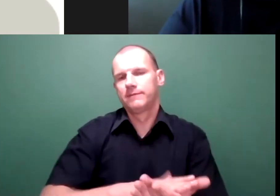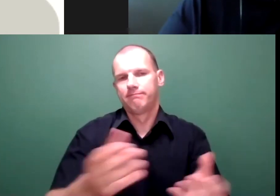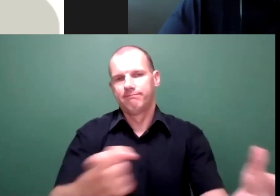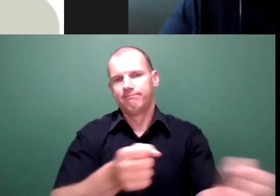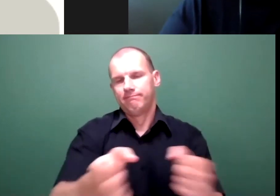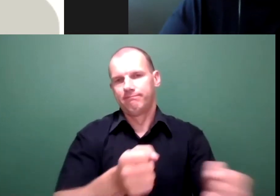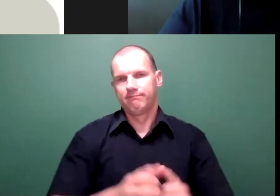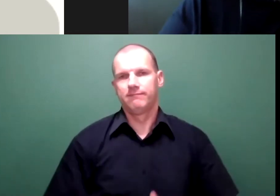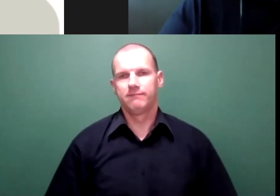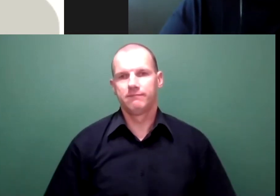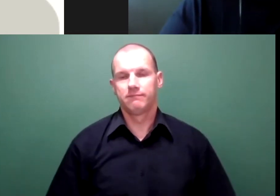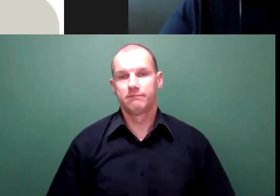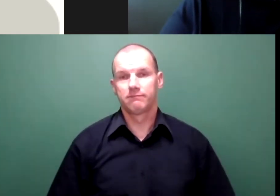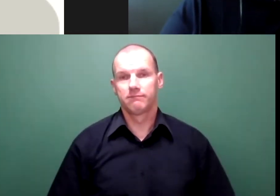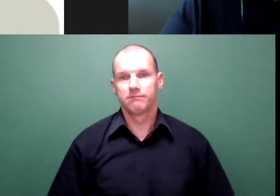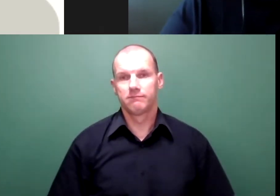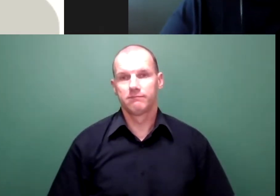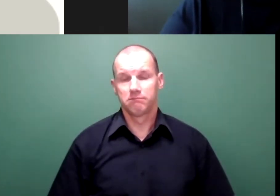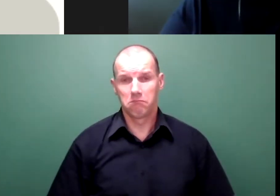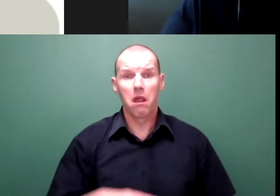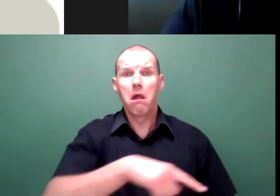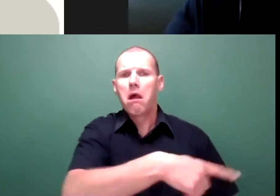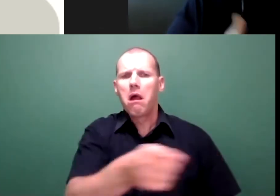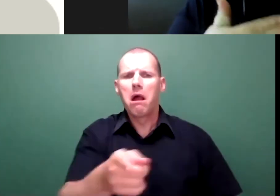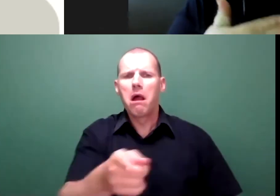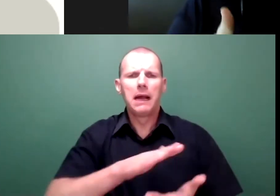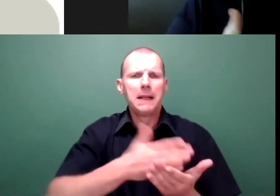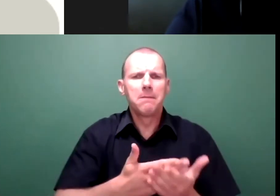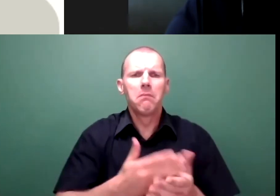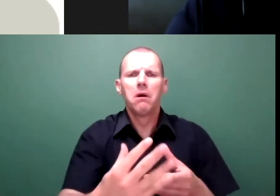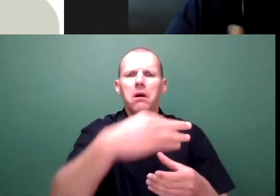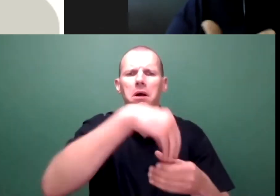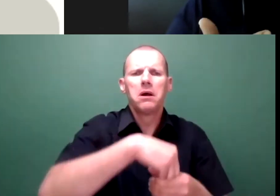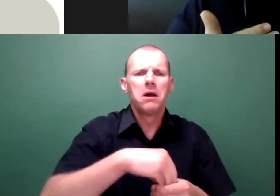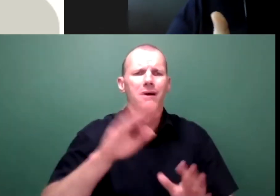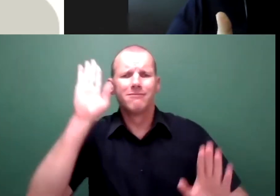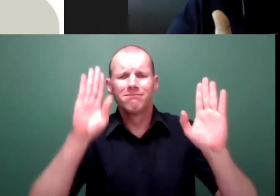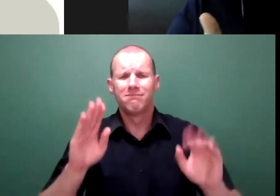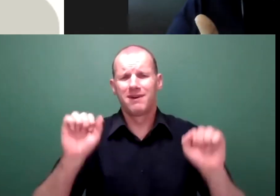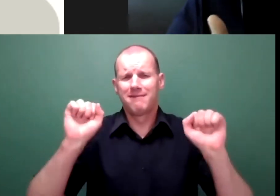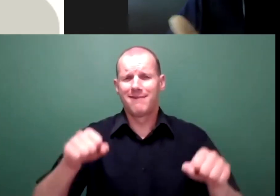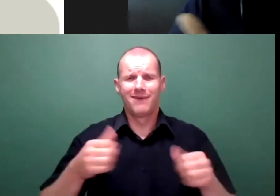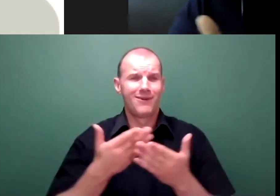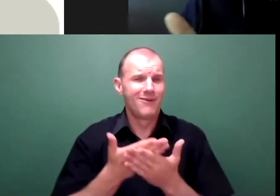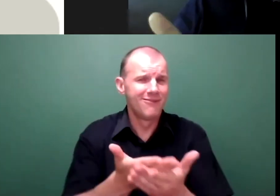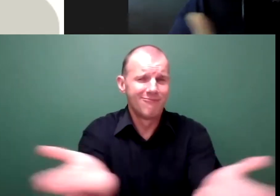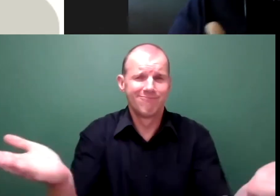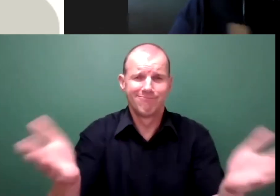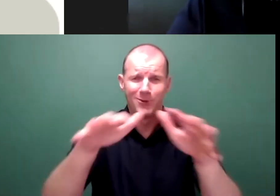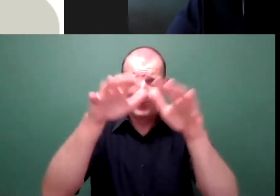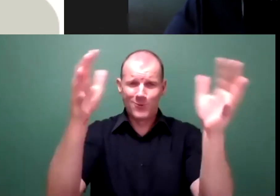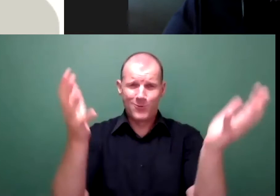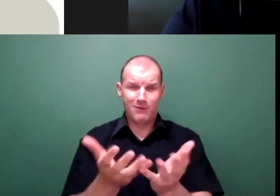So then ISAB then is then on the background to make sure that when these interpreters and how they